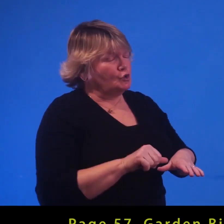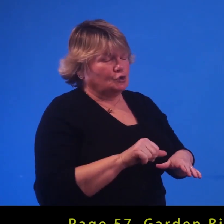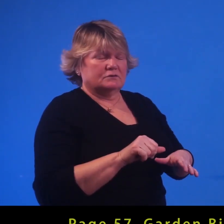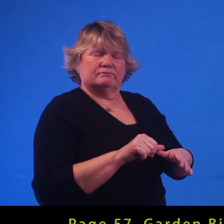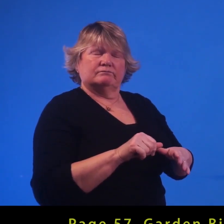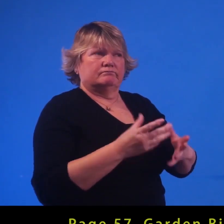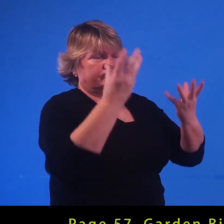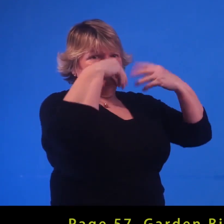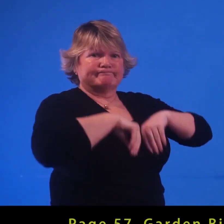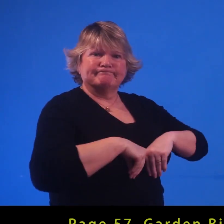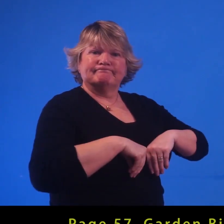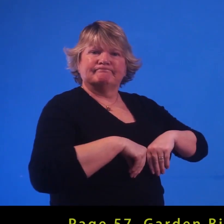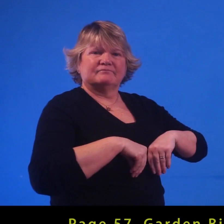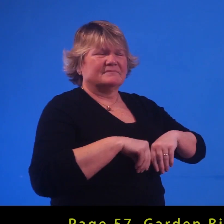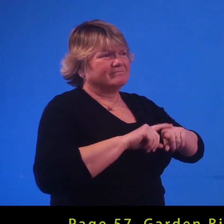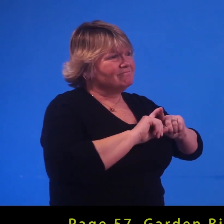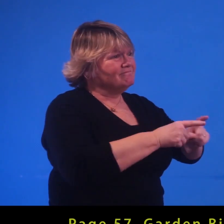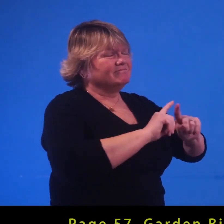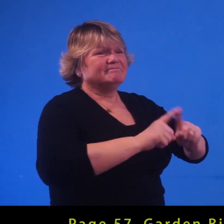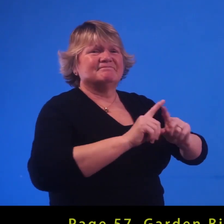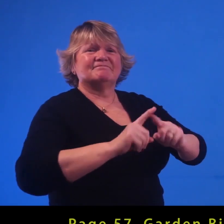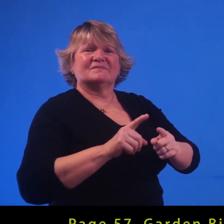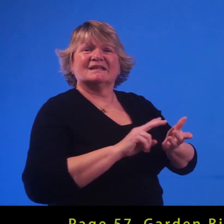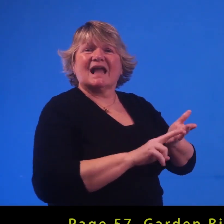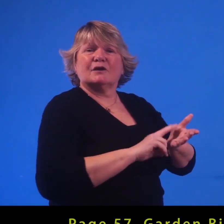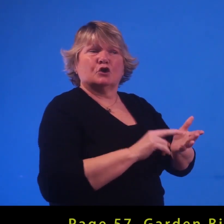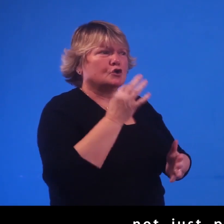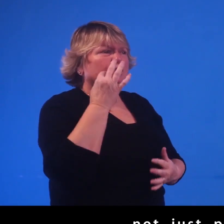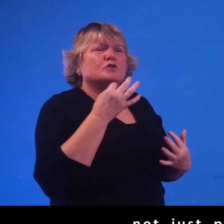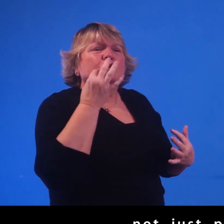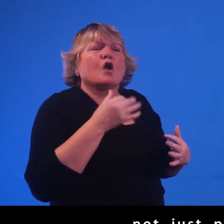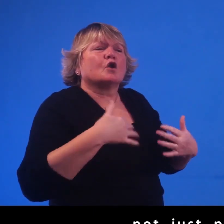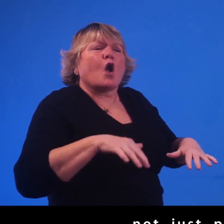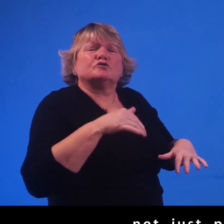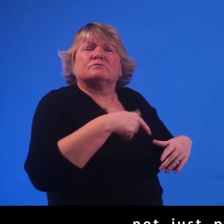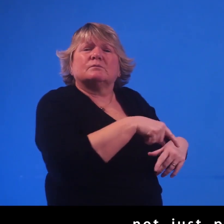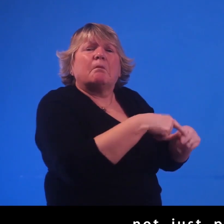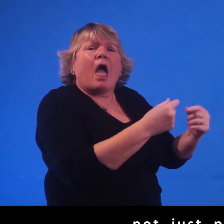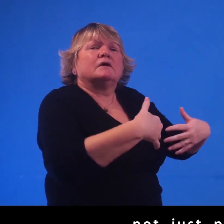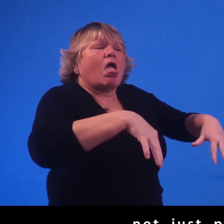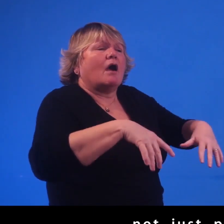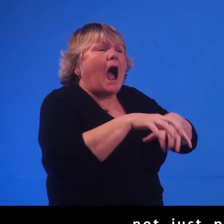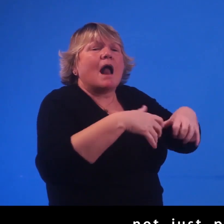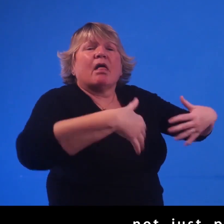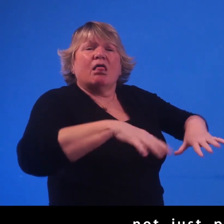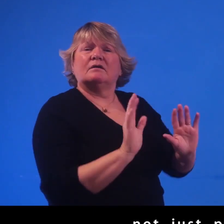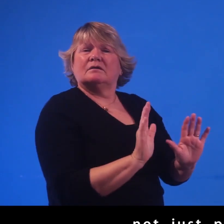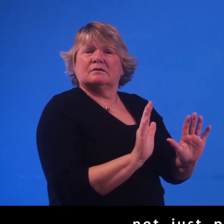Froebel believed that children should experience all aspects of nature, not just plants and